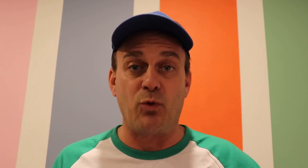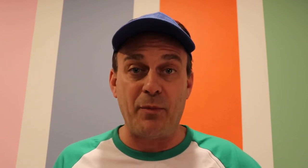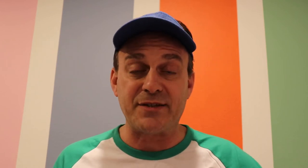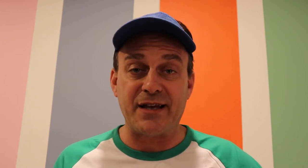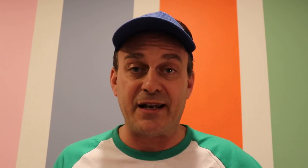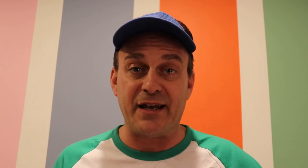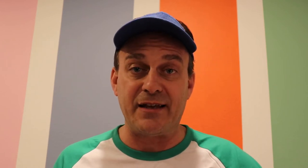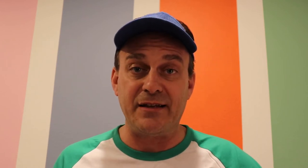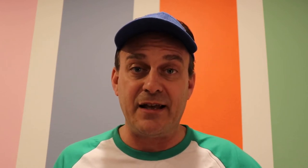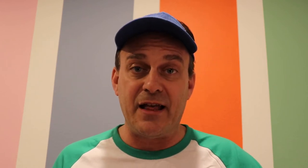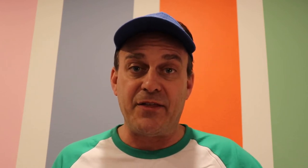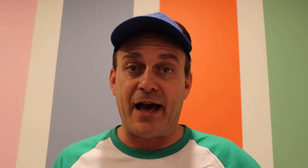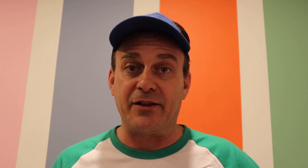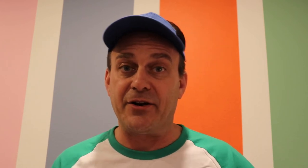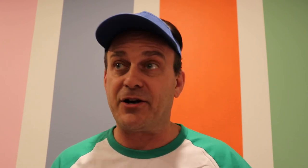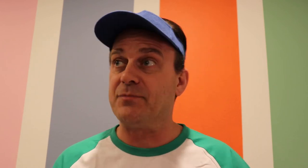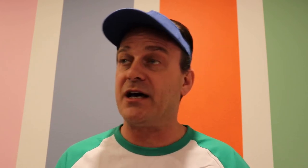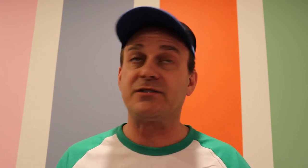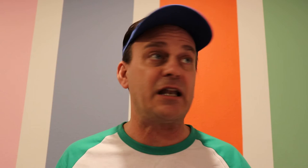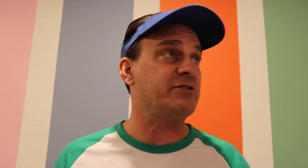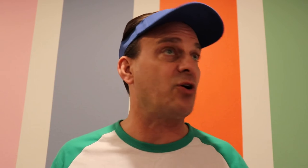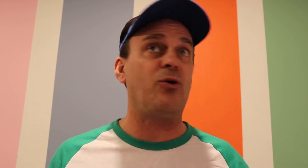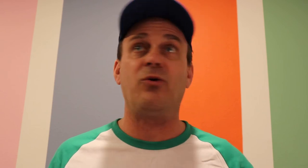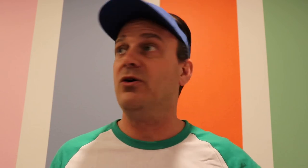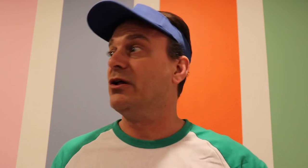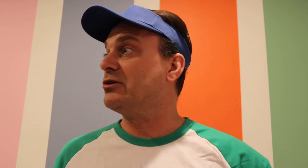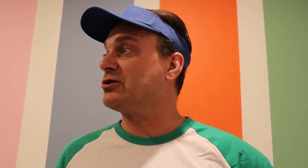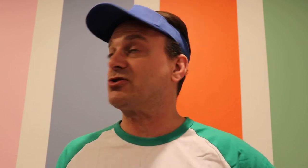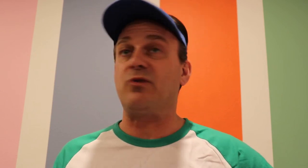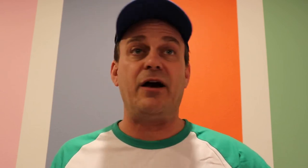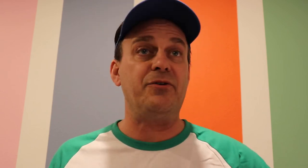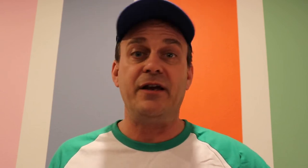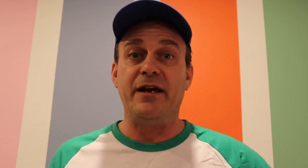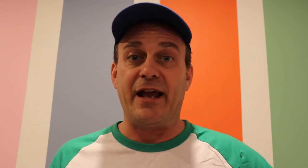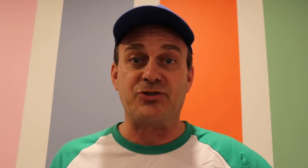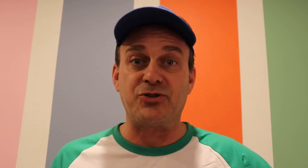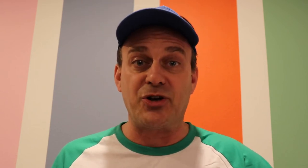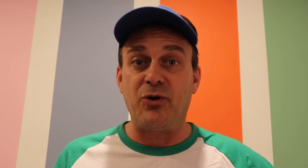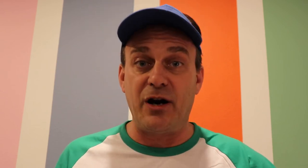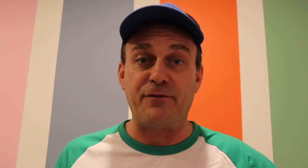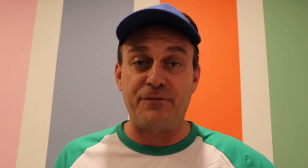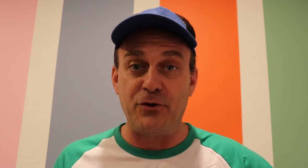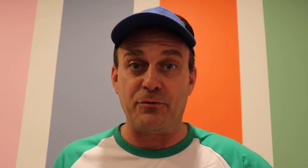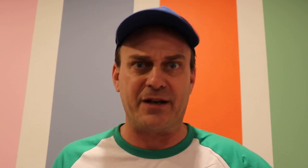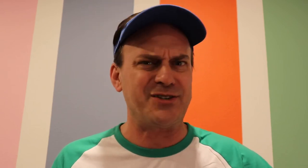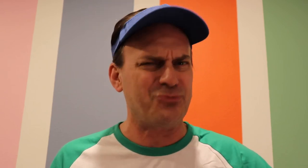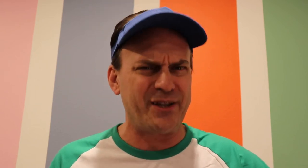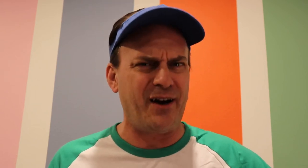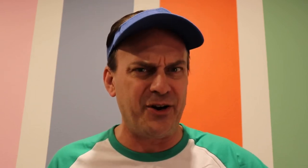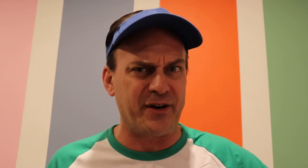warm outside again, the alligator comes outside of its hole, looks around, and starts to go hunt for food because it's really hungry